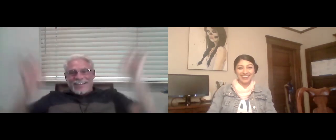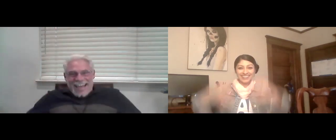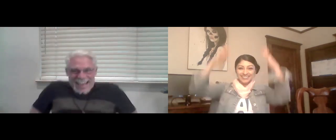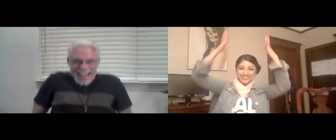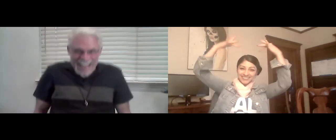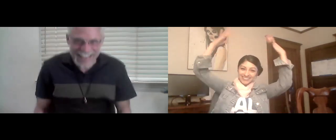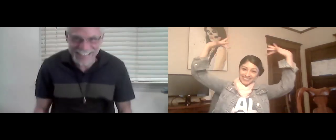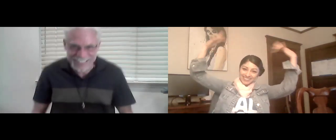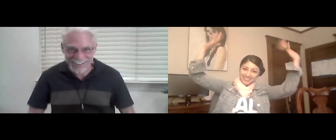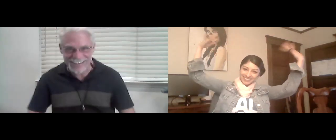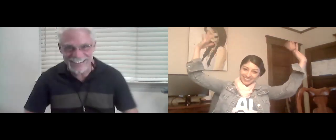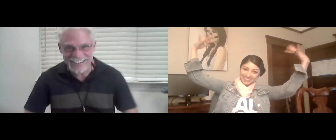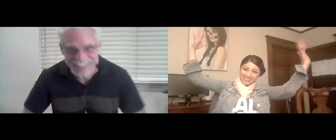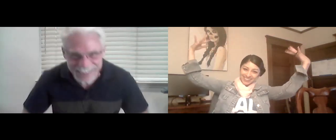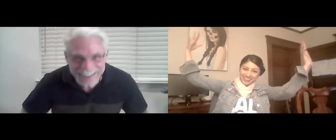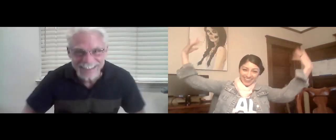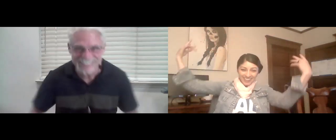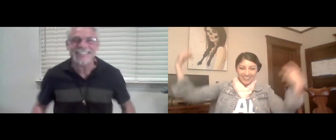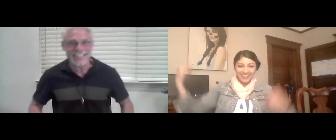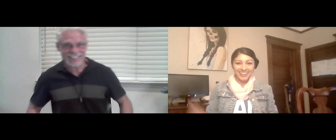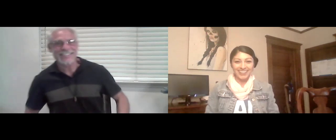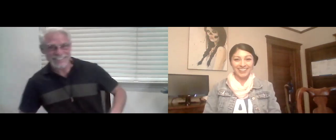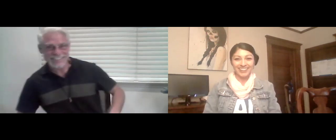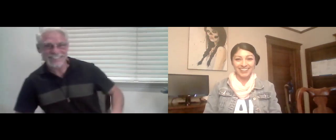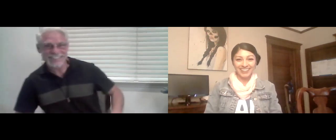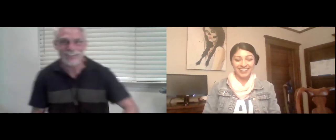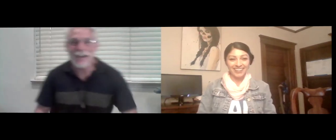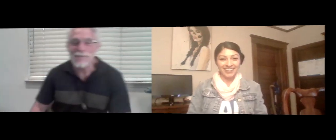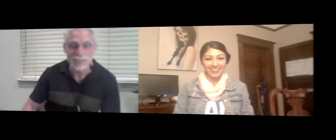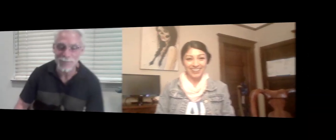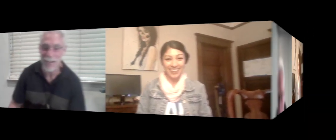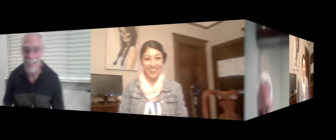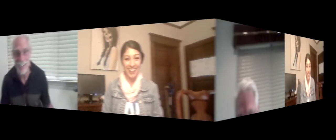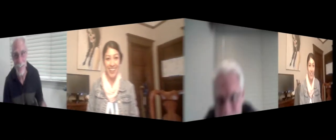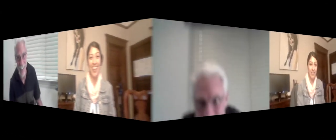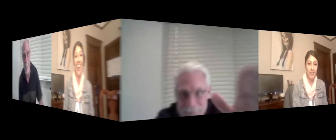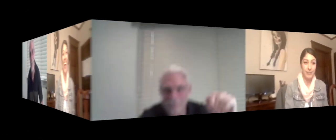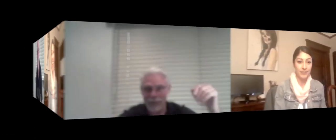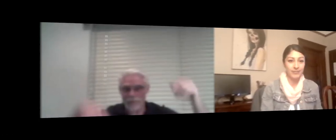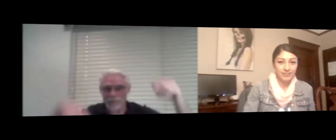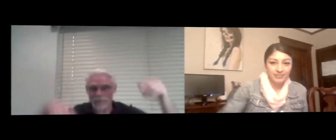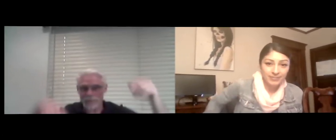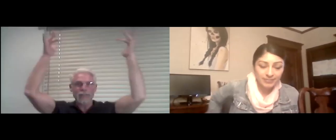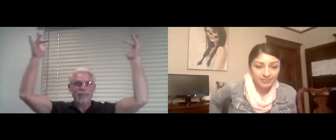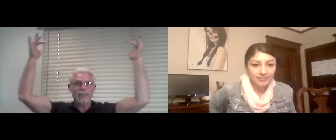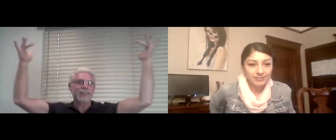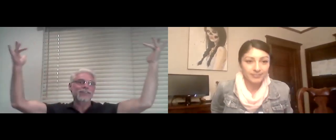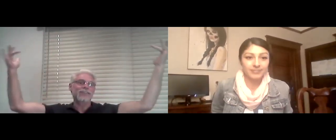do that. Sorry. Yes, that's it. That's it. You look much more elegant doing it.